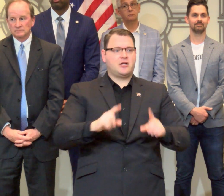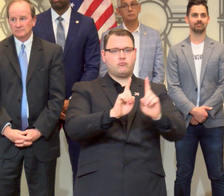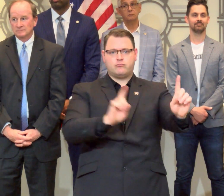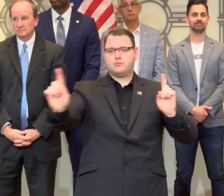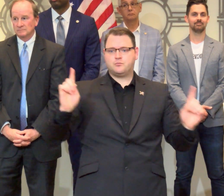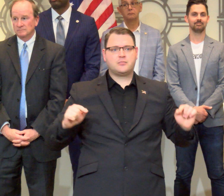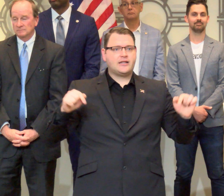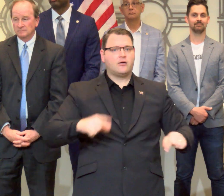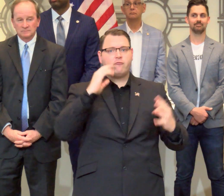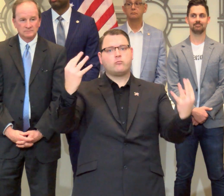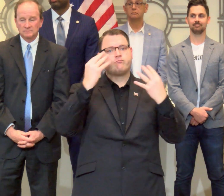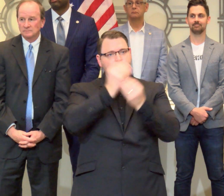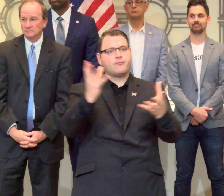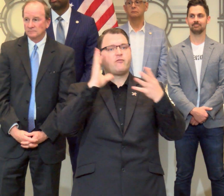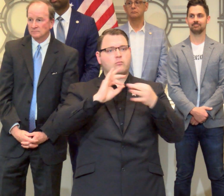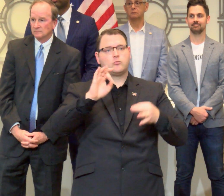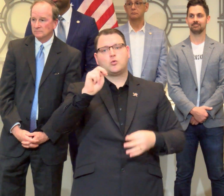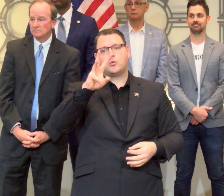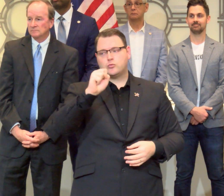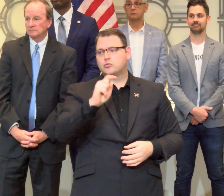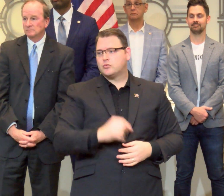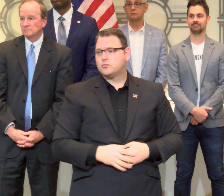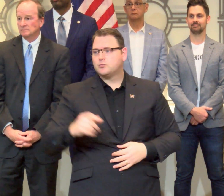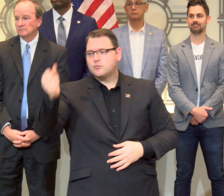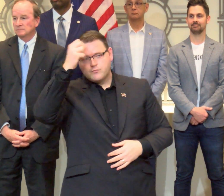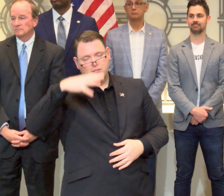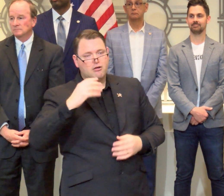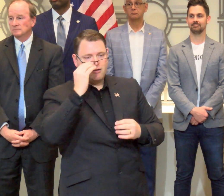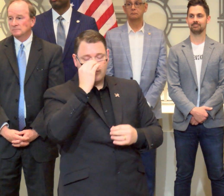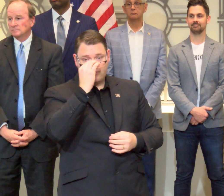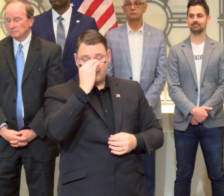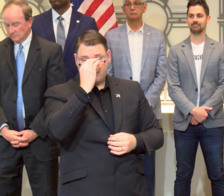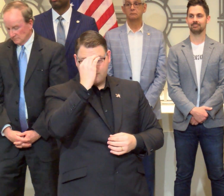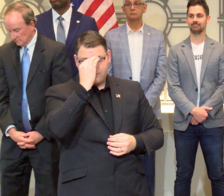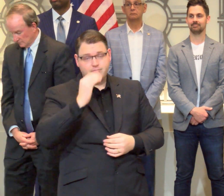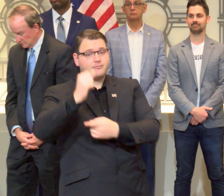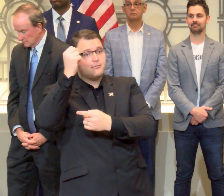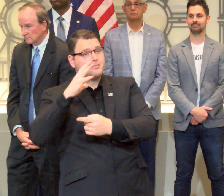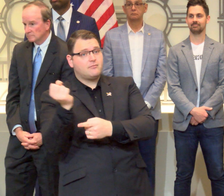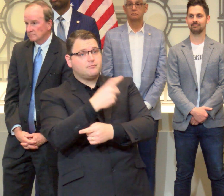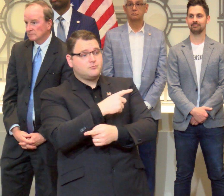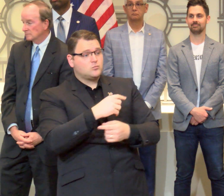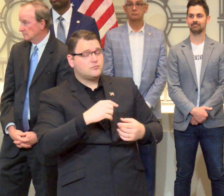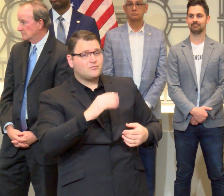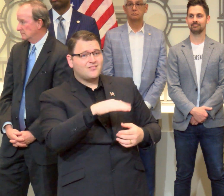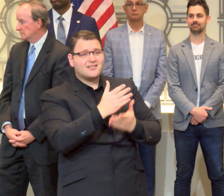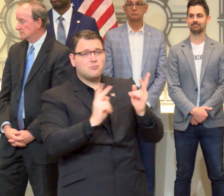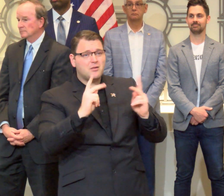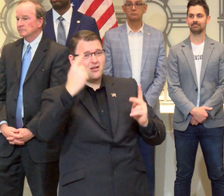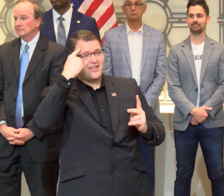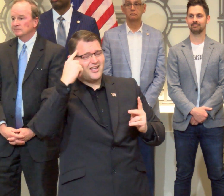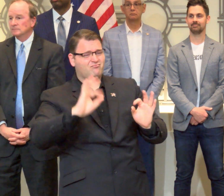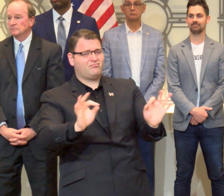Okay? Just based on the question and the comment that the gentleman made about some people just not understanding and seeing it as